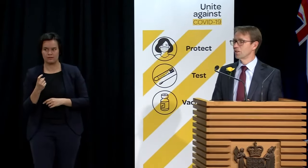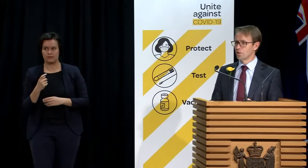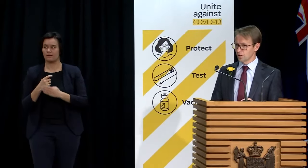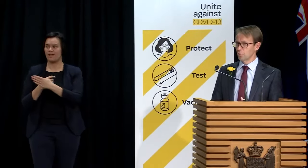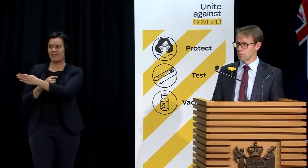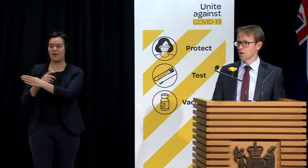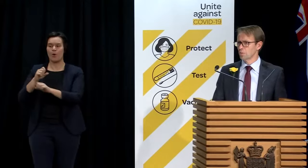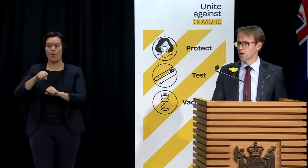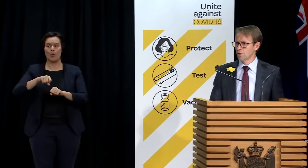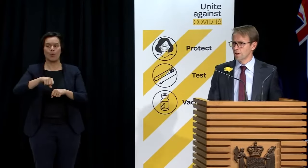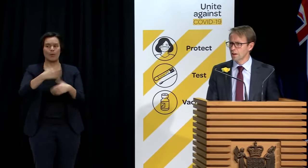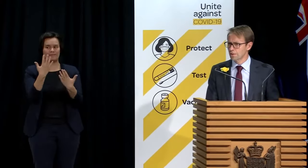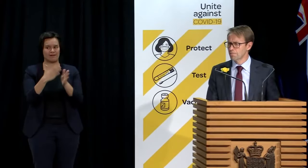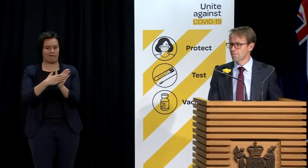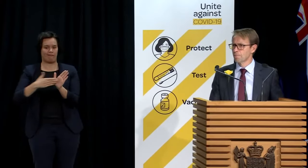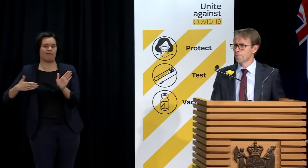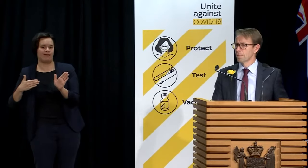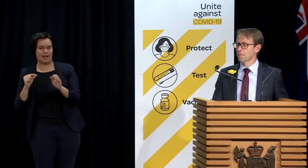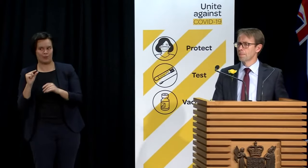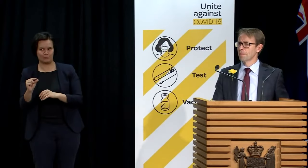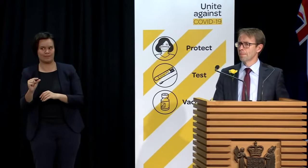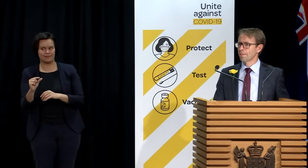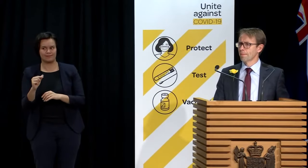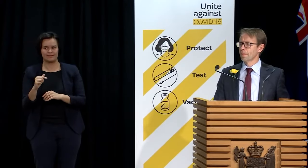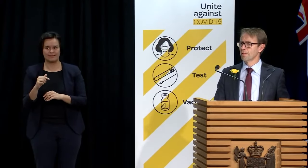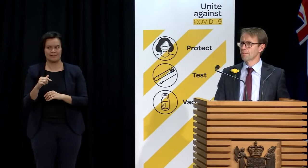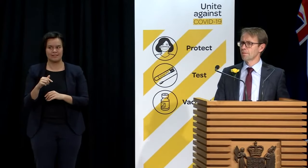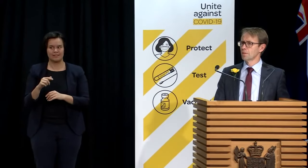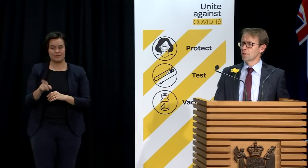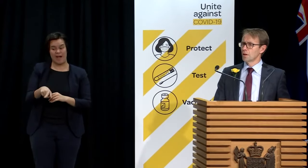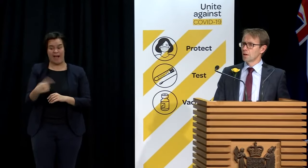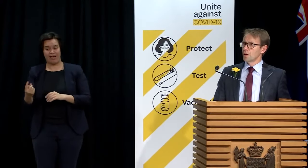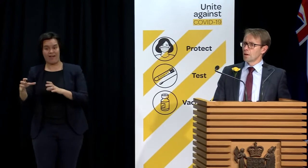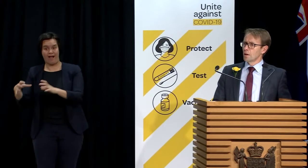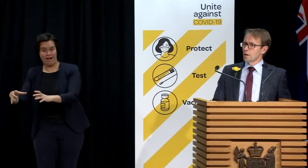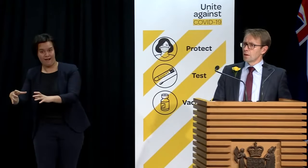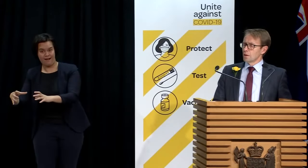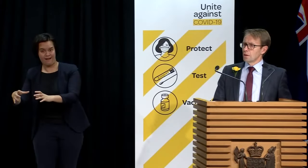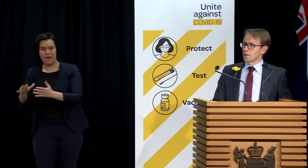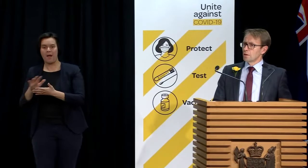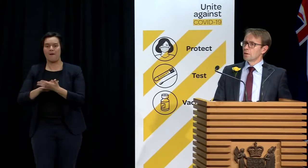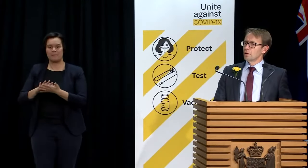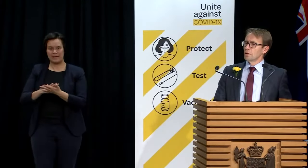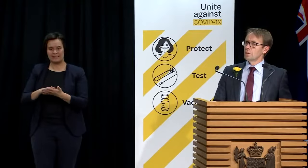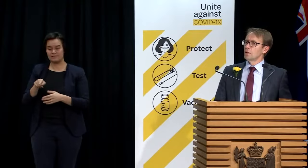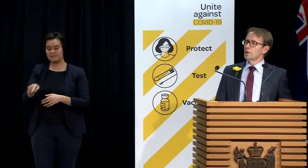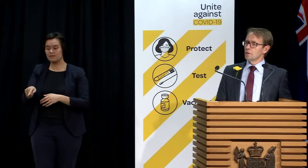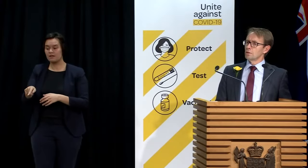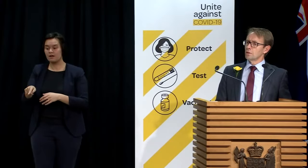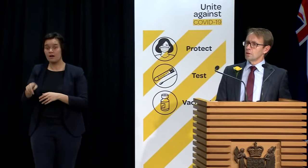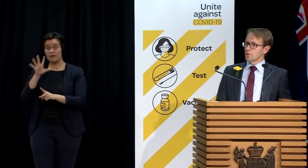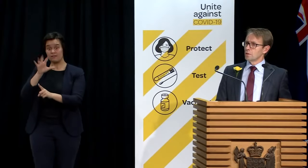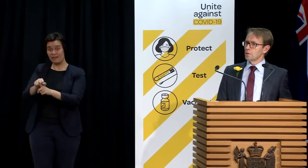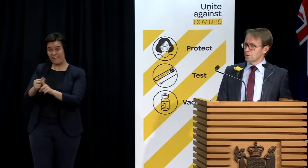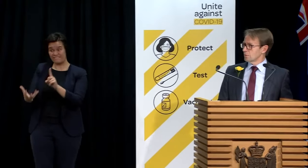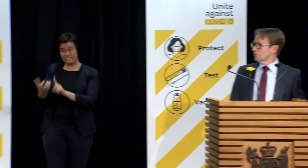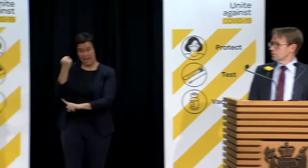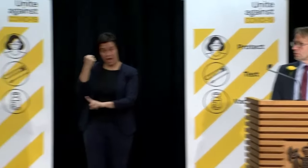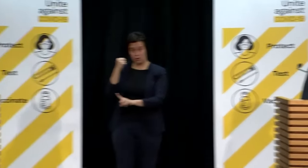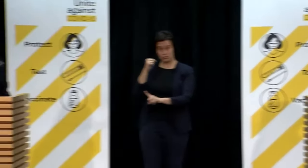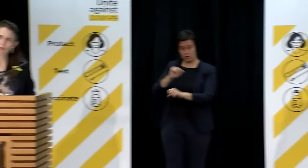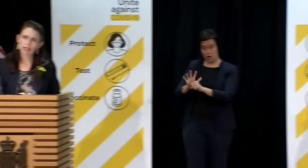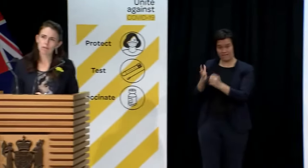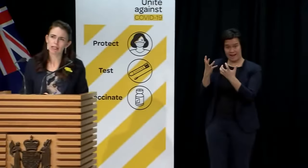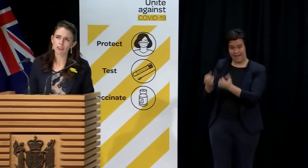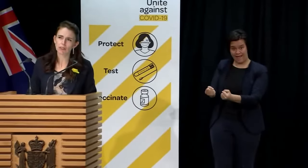lag on that. The website would have a lag. So they would be the people that we were talking about at the start in terms of in the process of being... Possibly, I wouldn't want to hazard